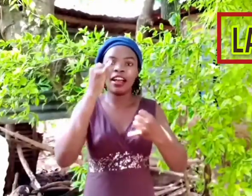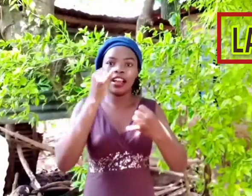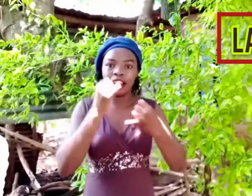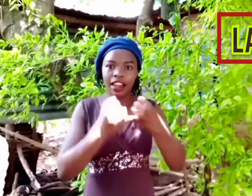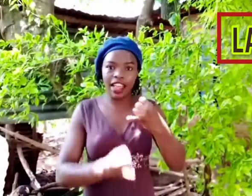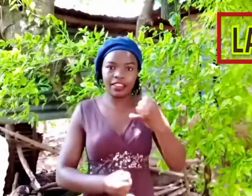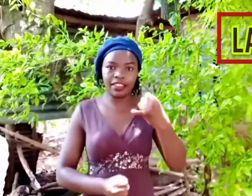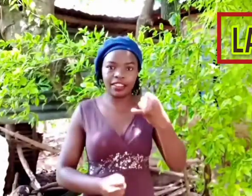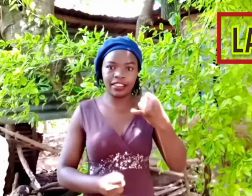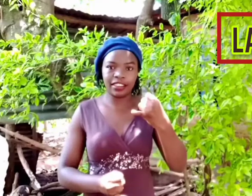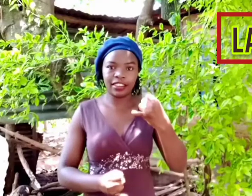Last.